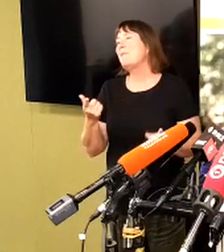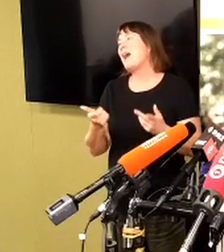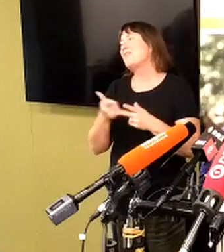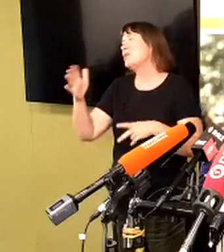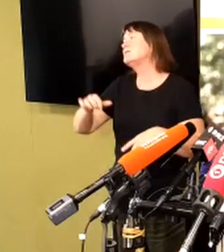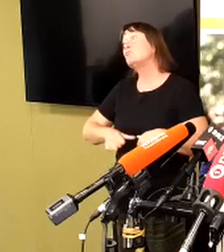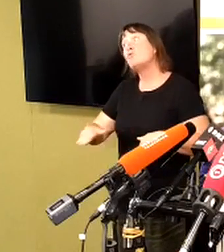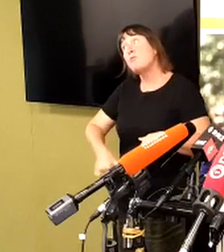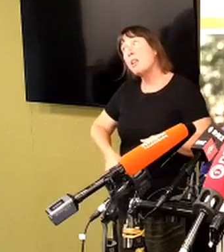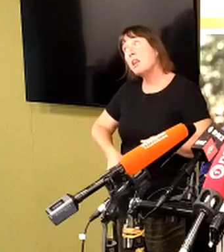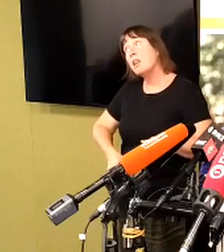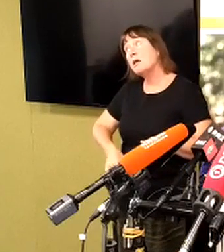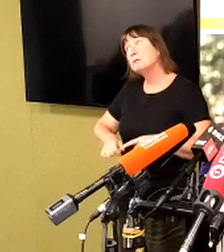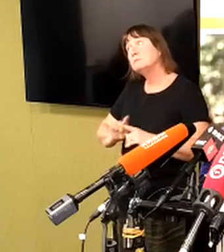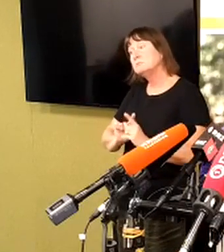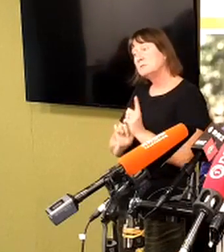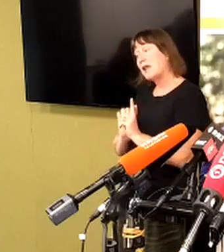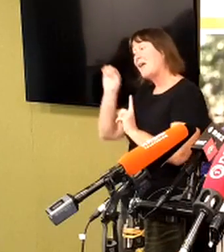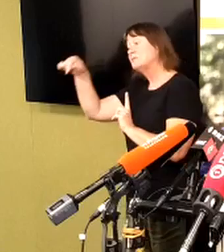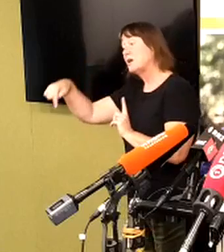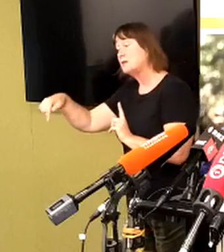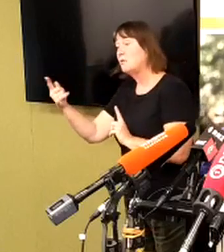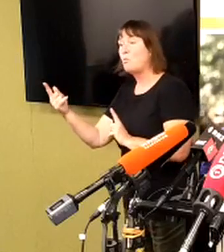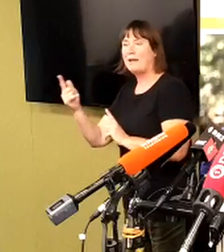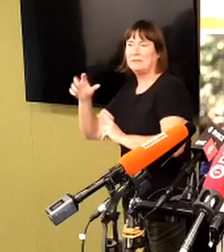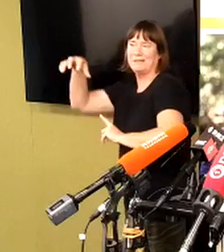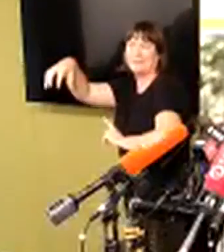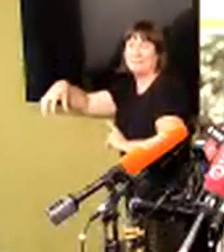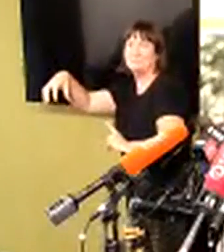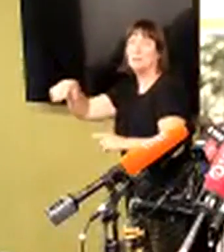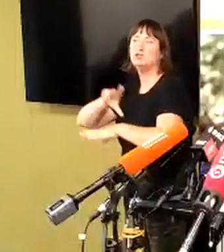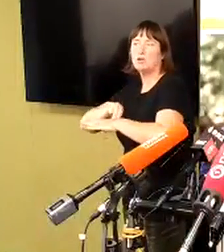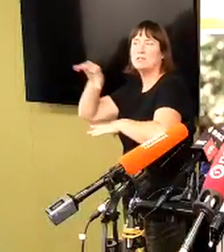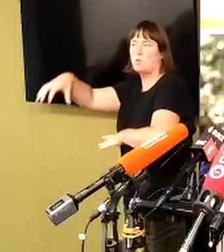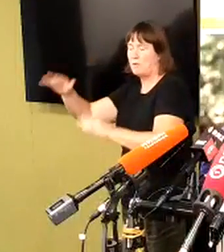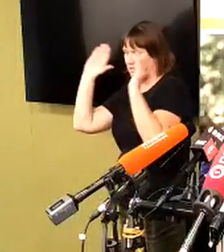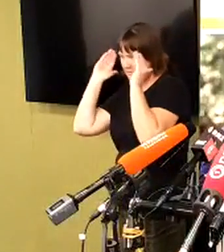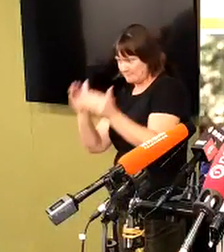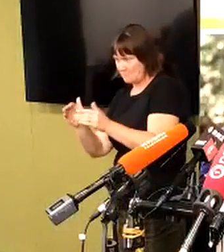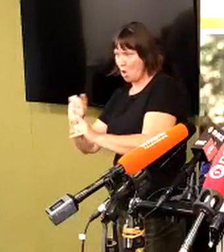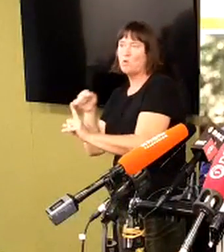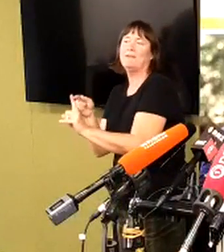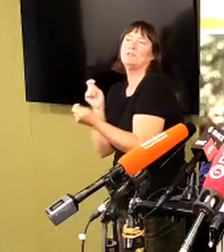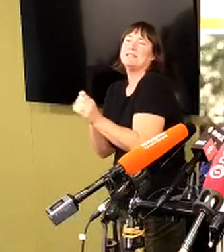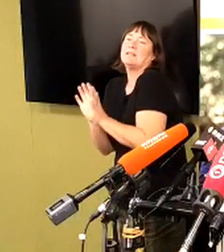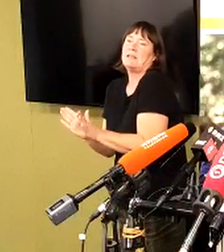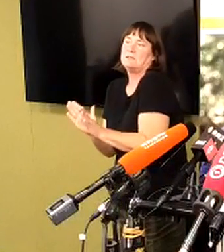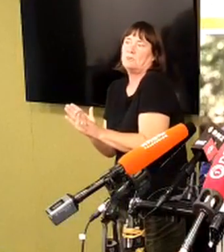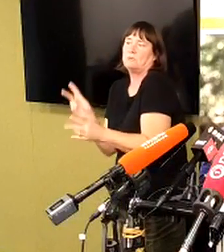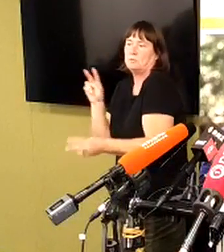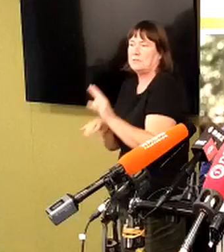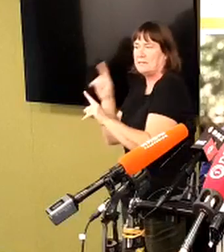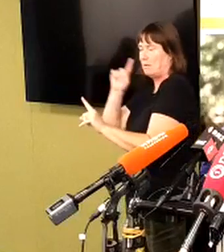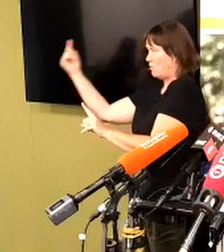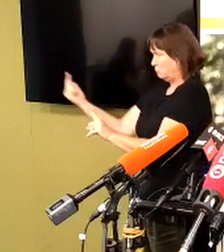more rural areas, often what will happen is that one practice will be dedicated, will decide to be dedicated just to doing testing and assessing